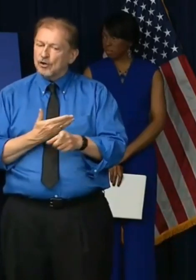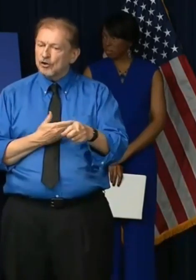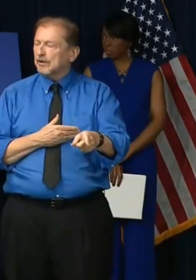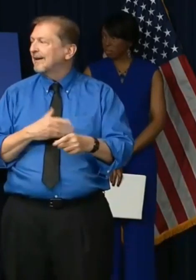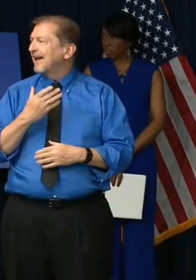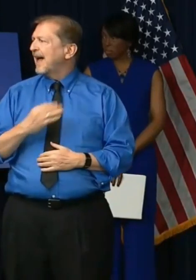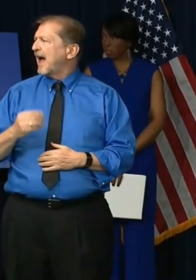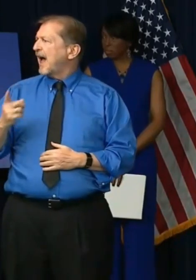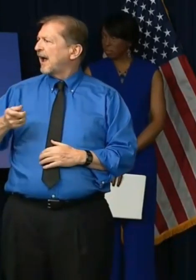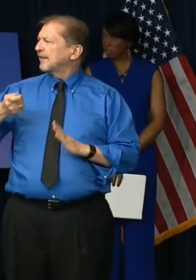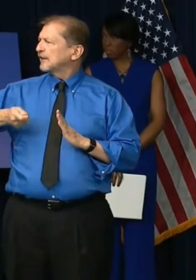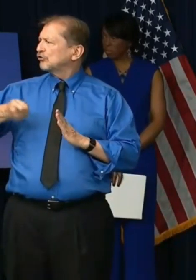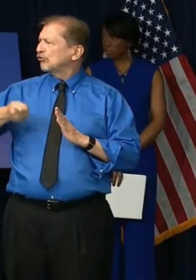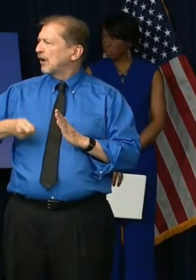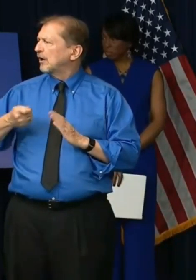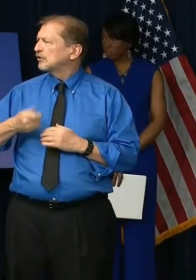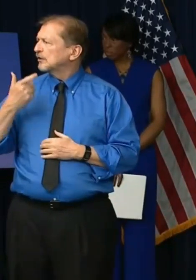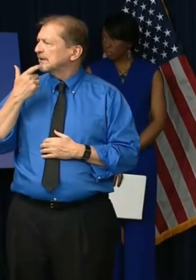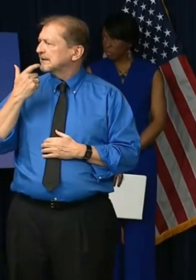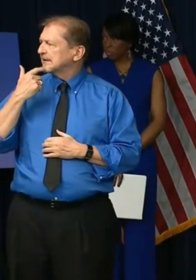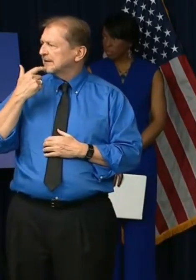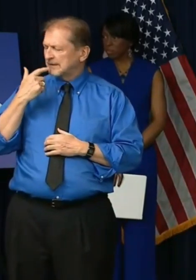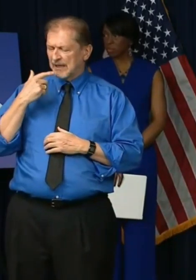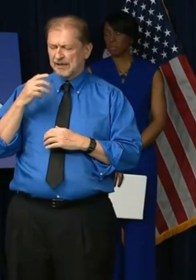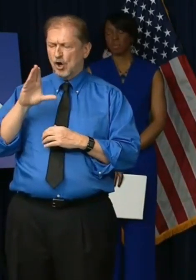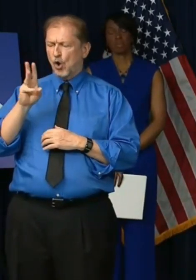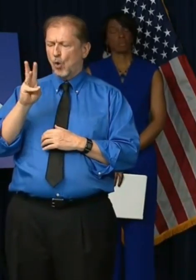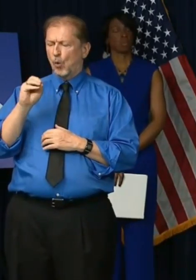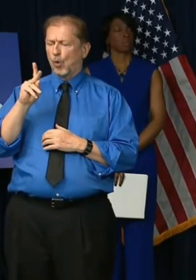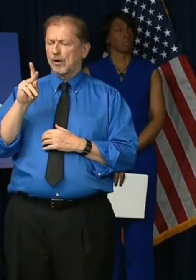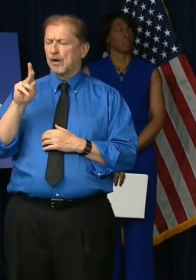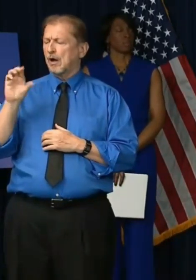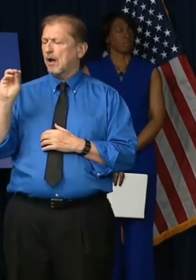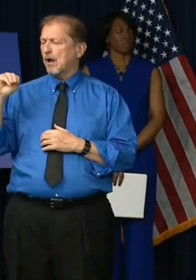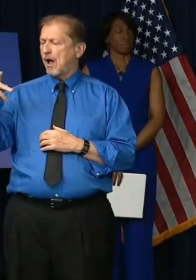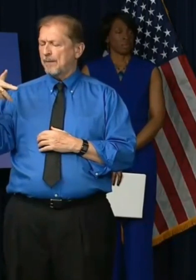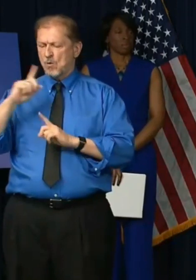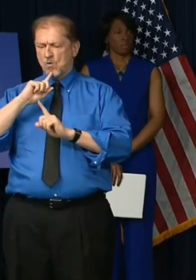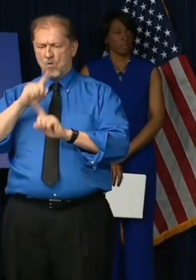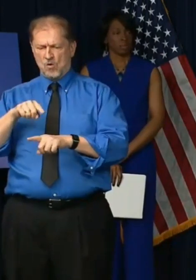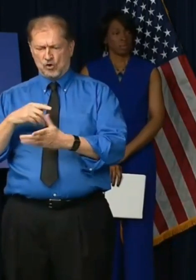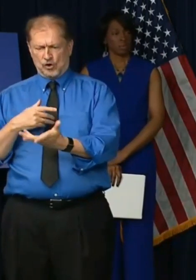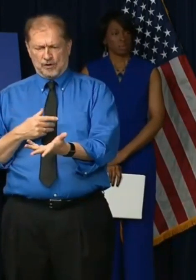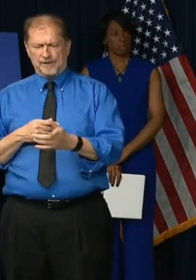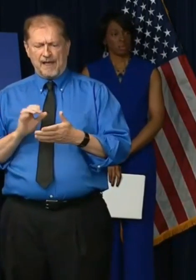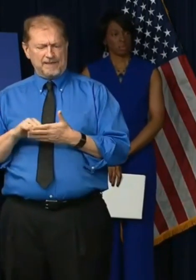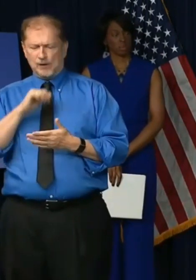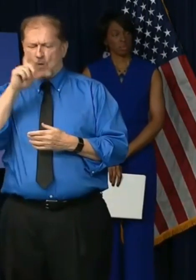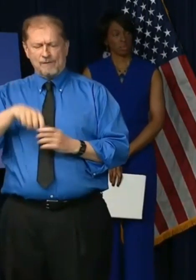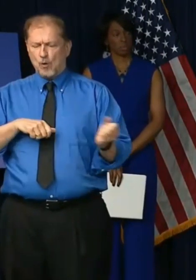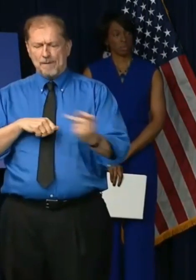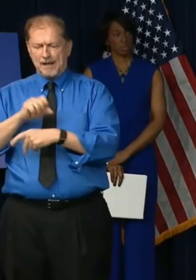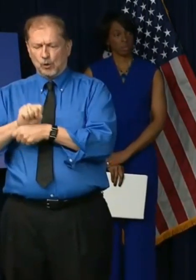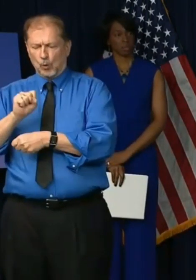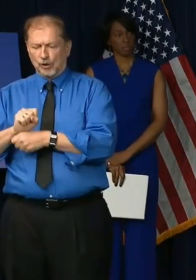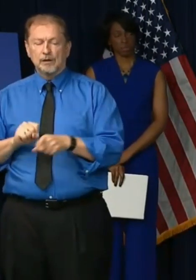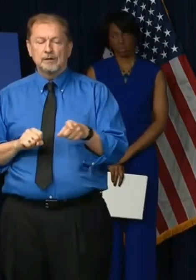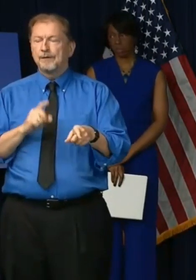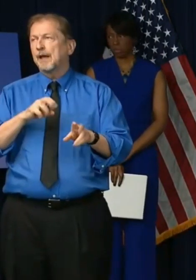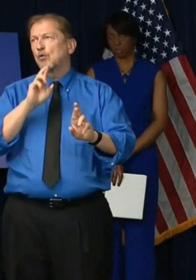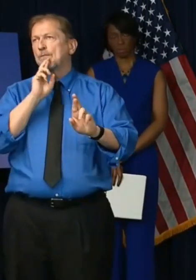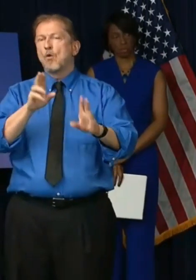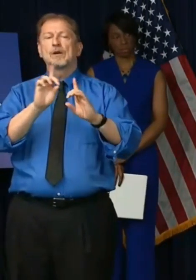County judge in the workman's compensation case? They should report to the Department of Labor for the state of